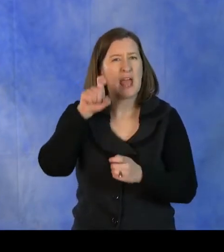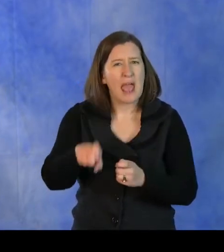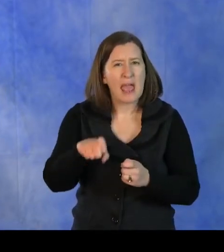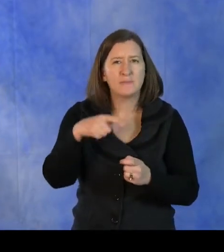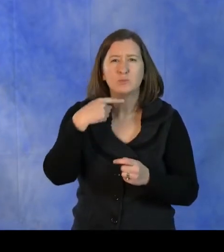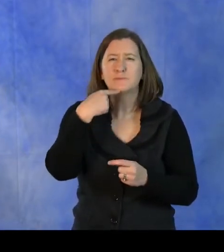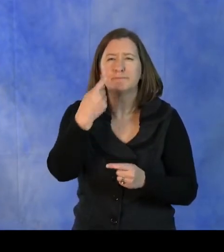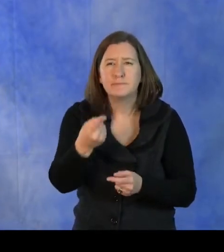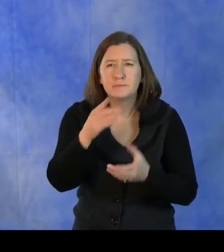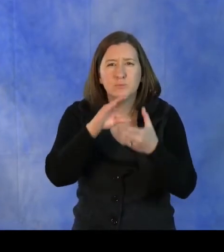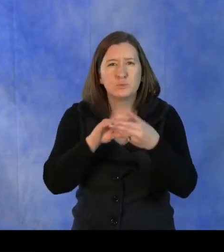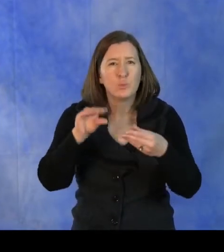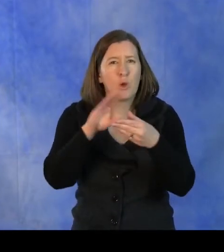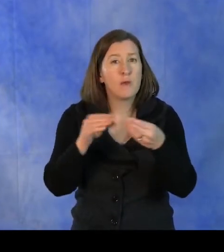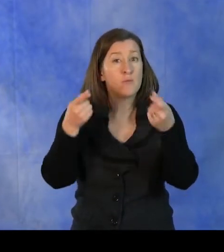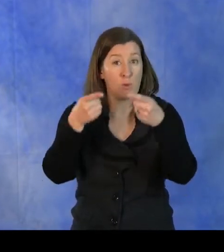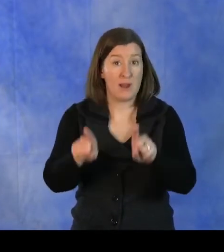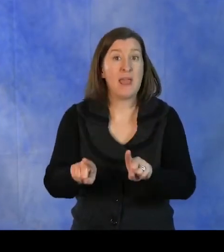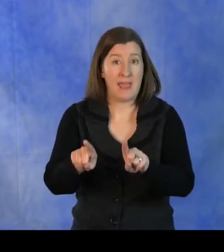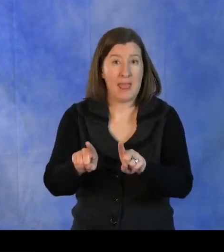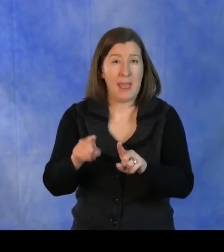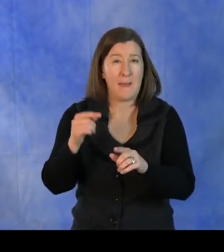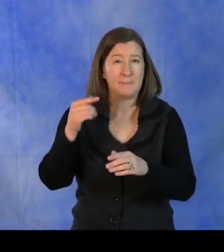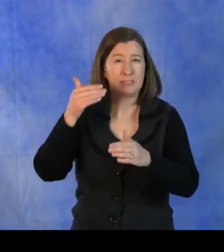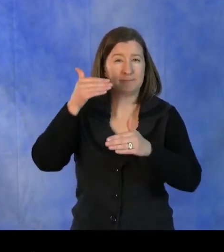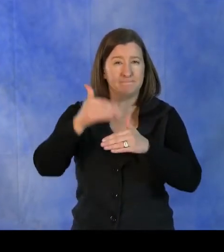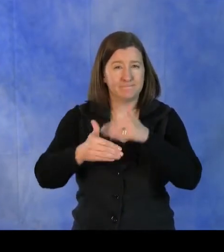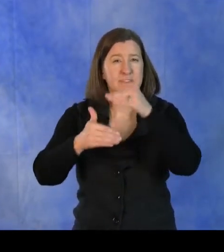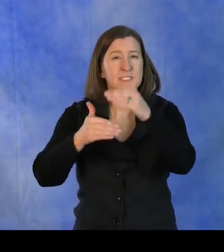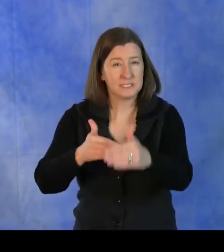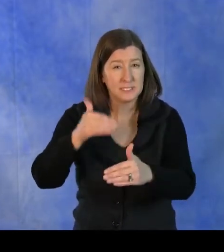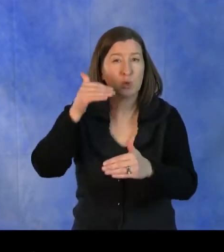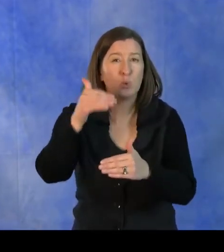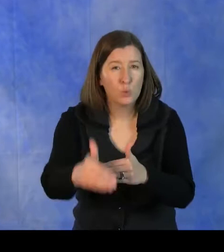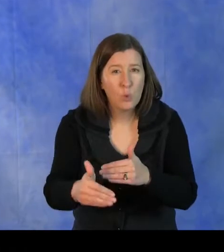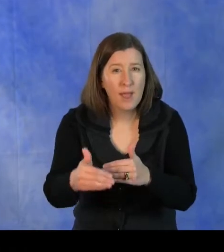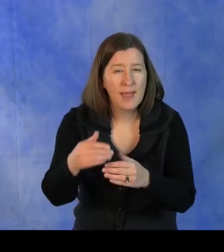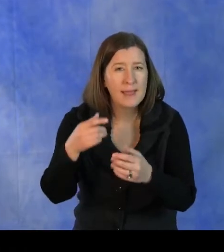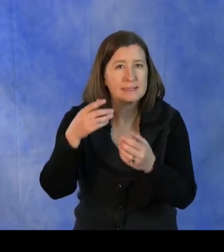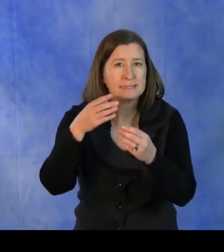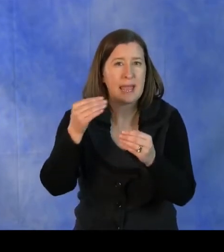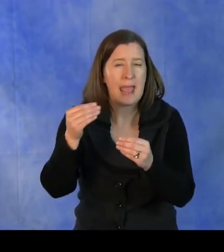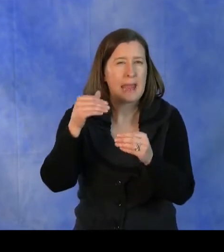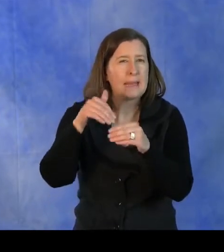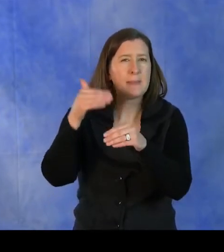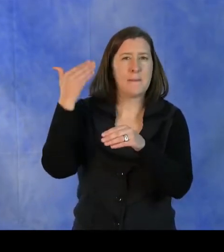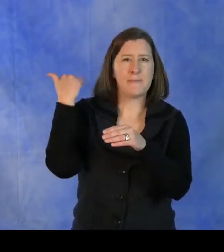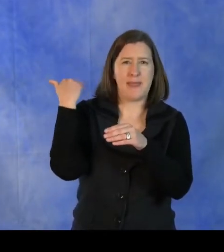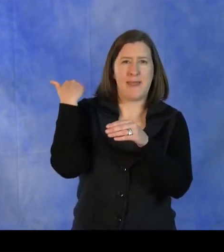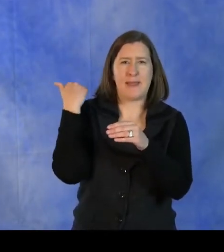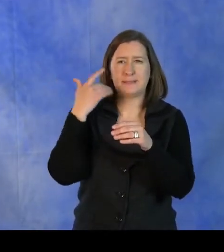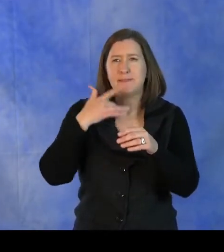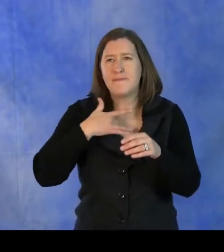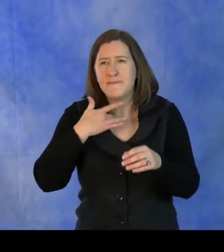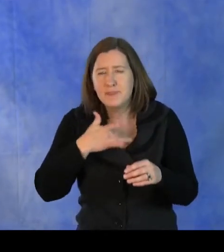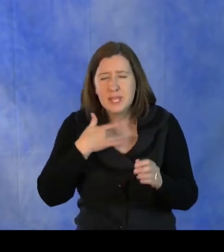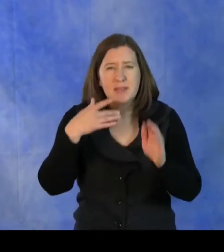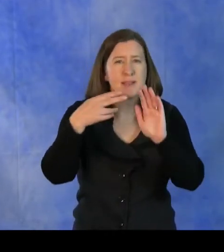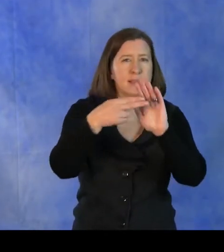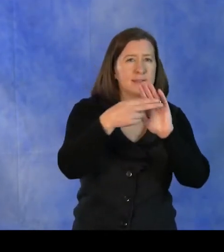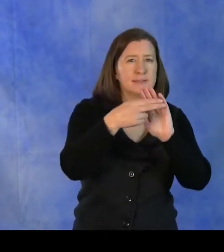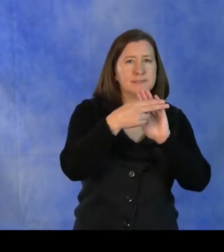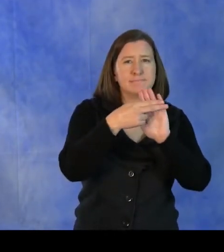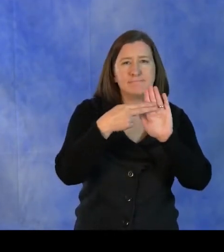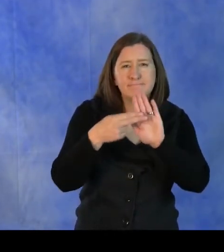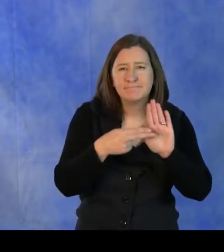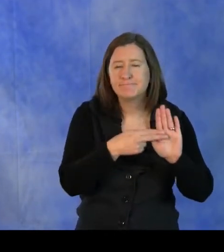book. The students have to tell the story of what happened, sequentially what happened in the